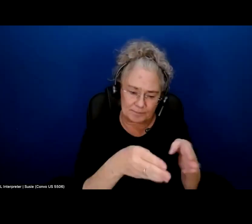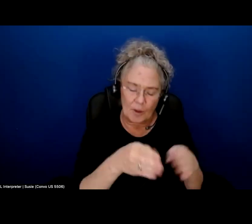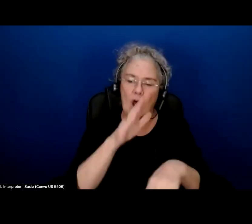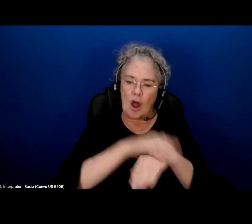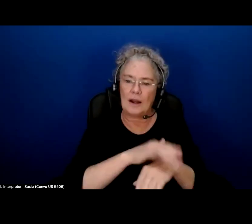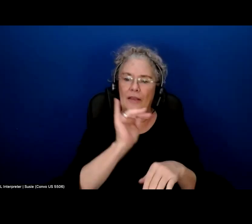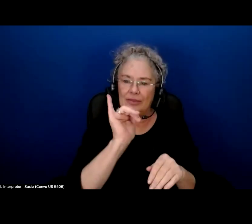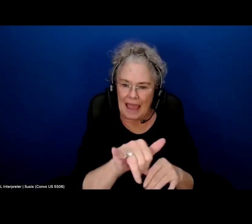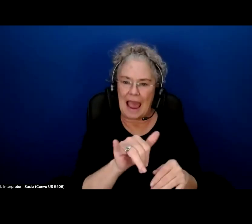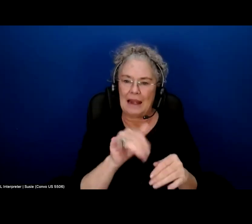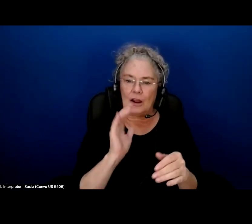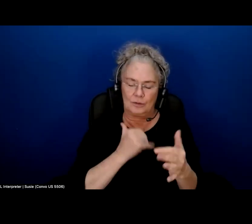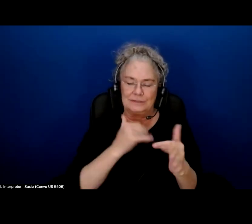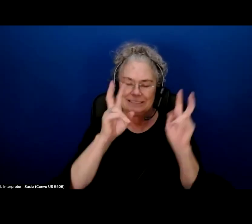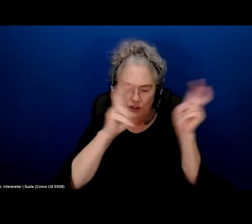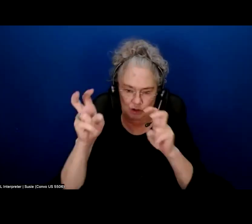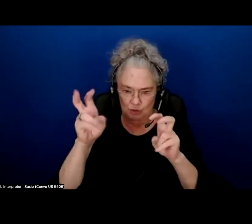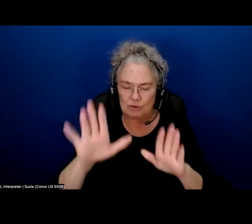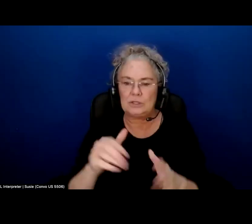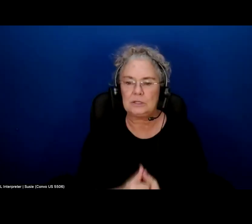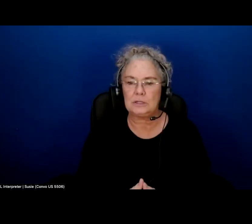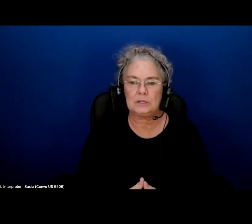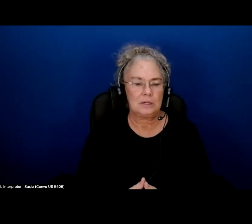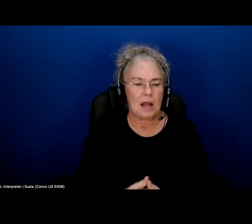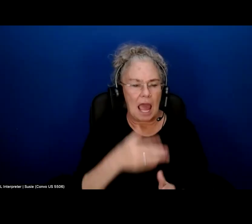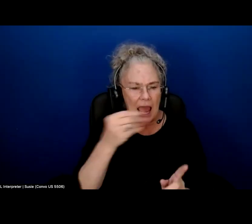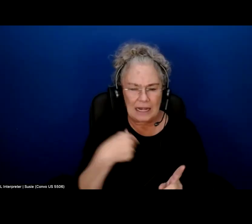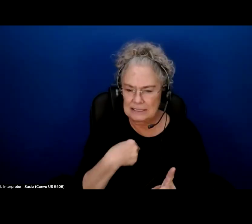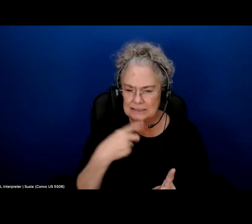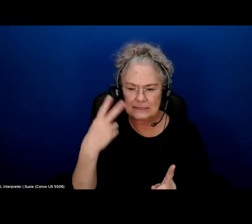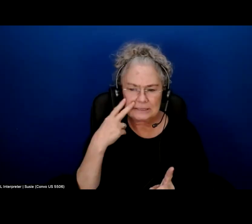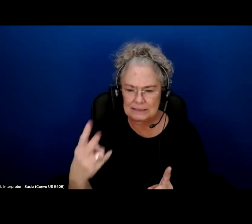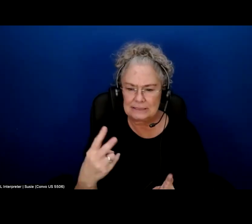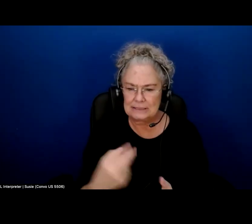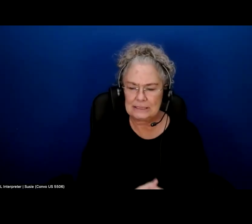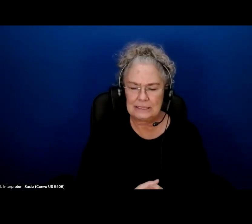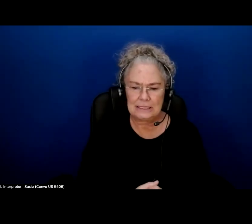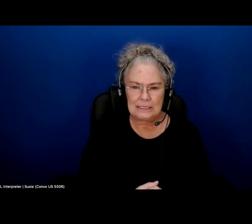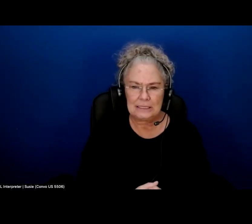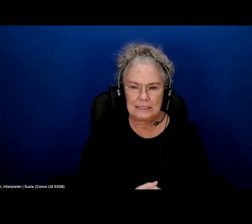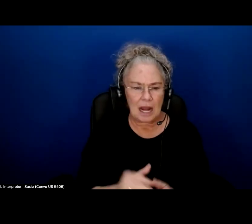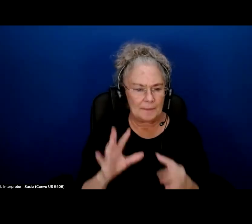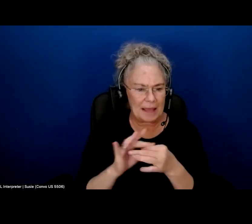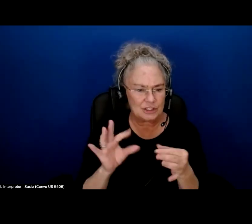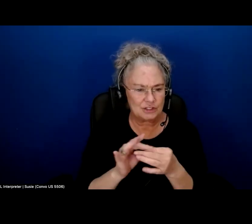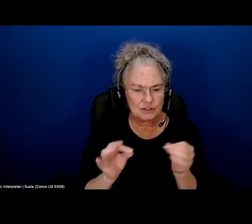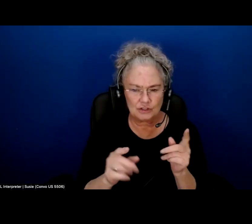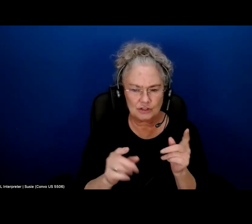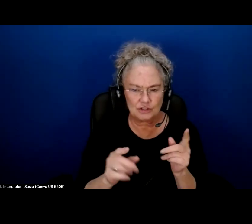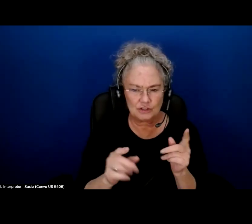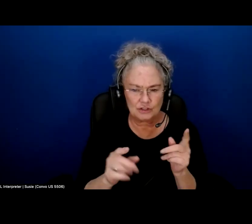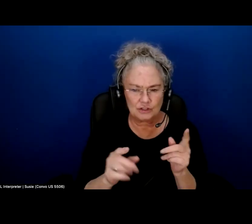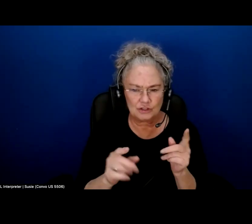about substantive issues. And I see a message in the chat.